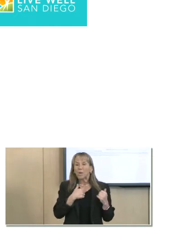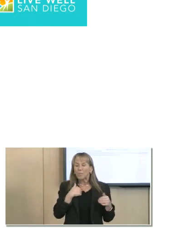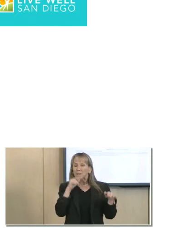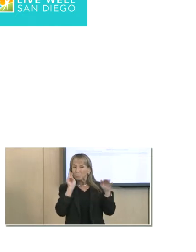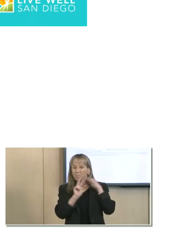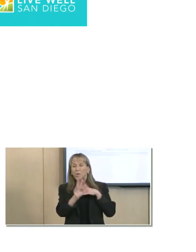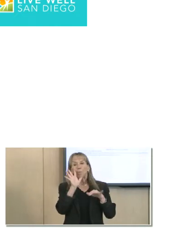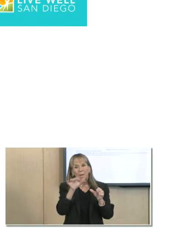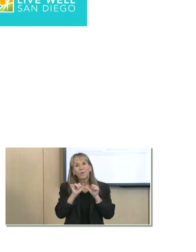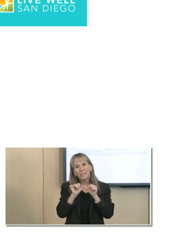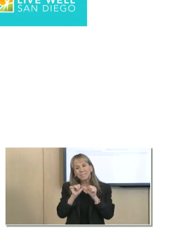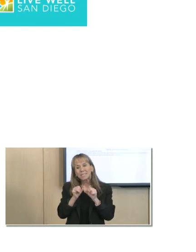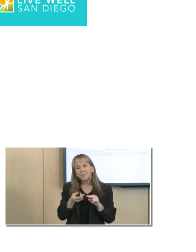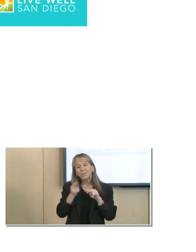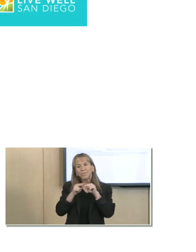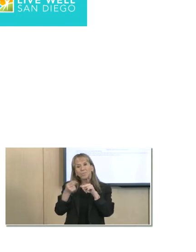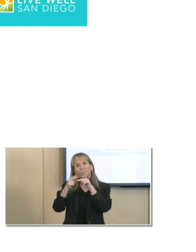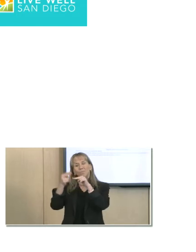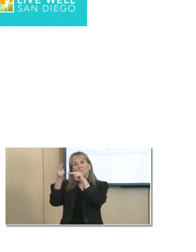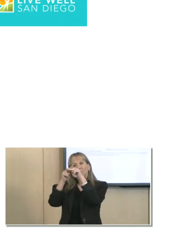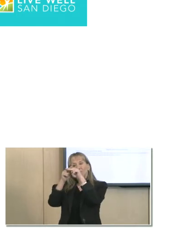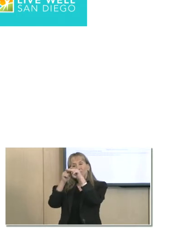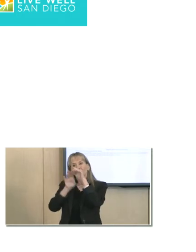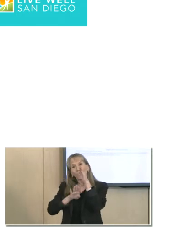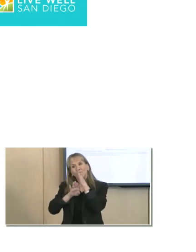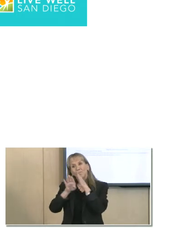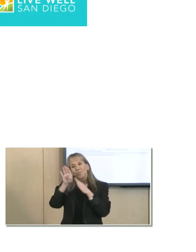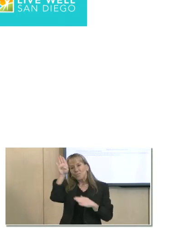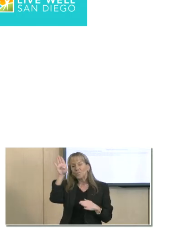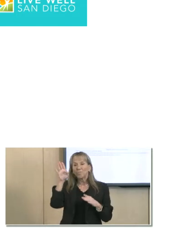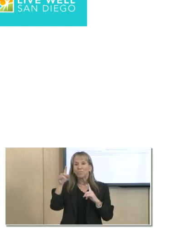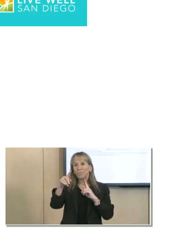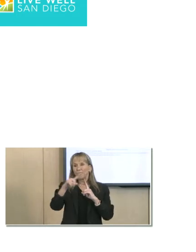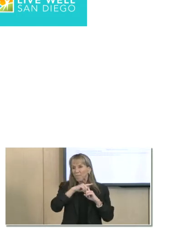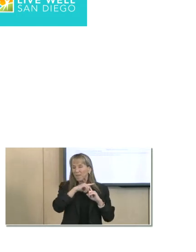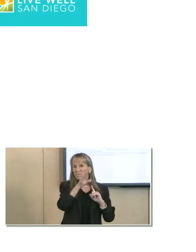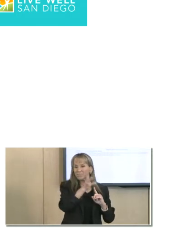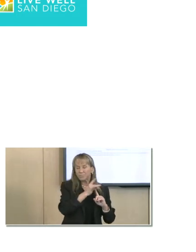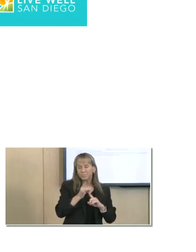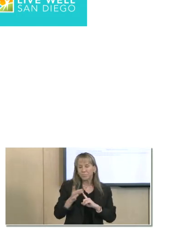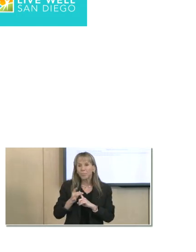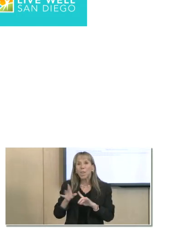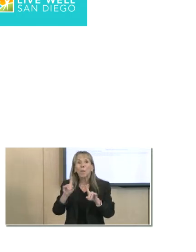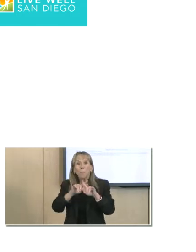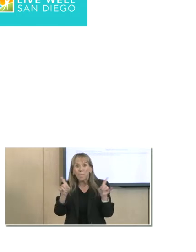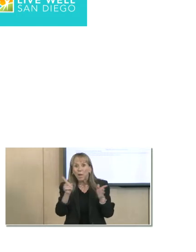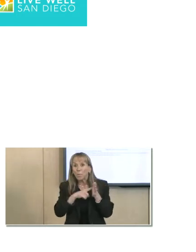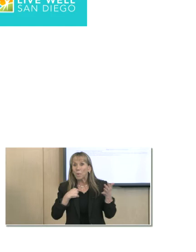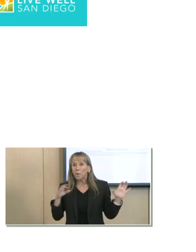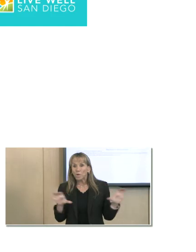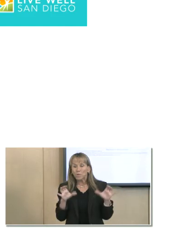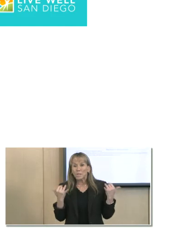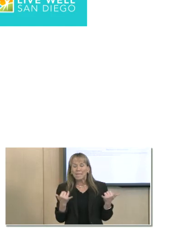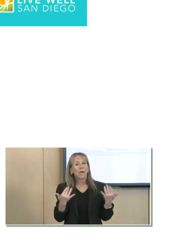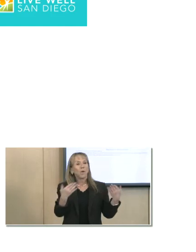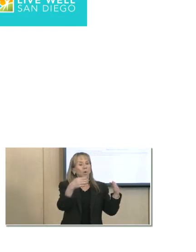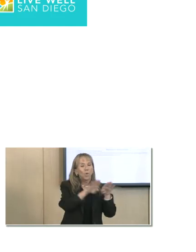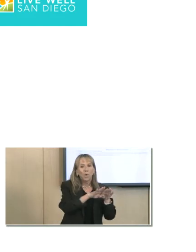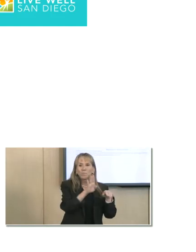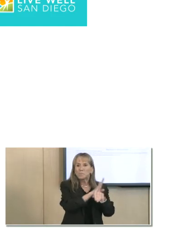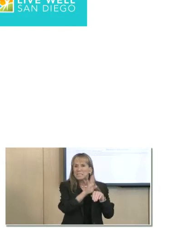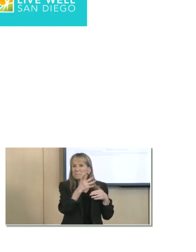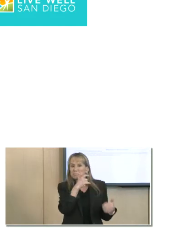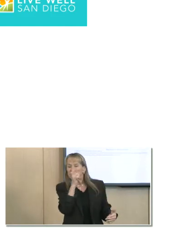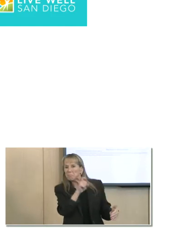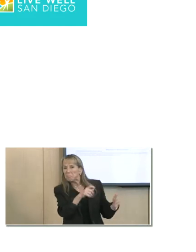continue and will continue for the foreseeable future. But the actions that we are all taking around closing non-essential businesses,